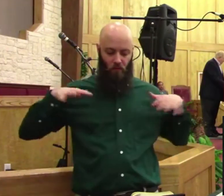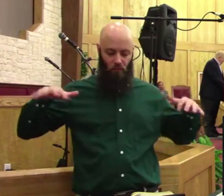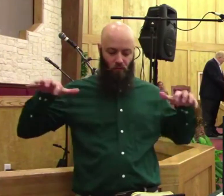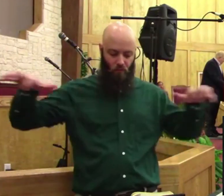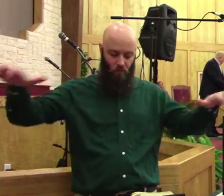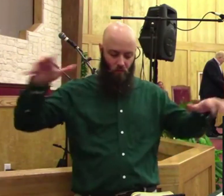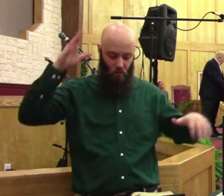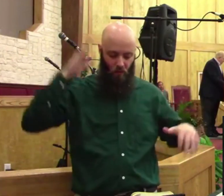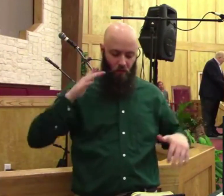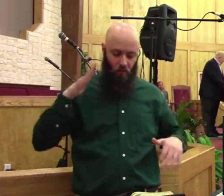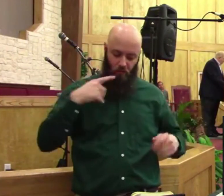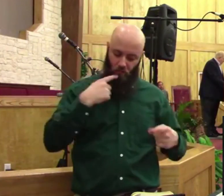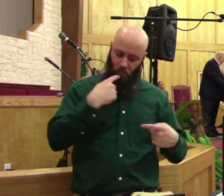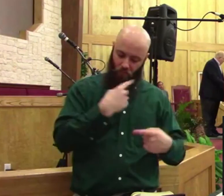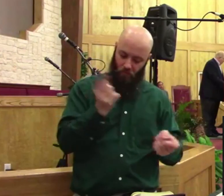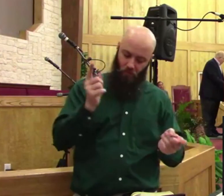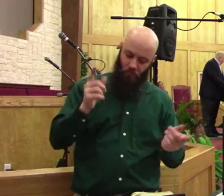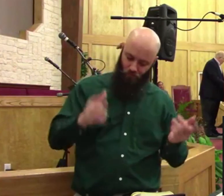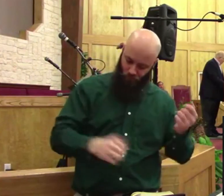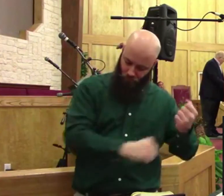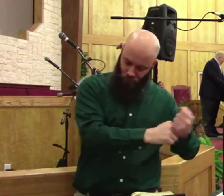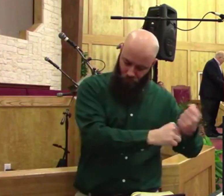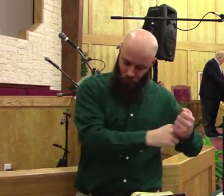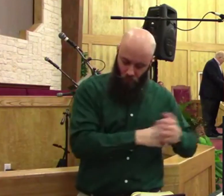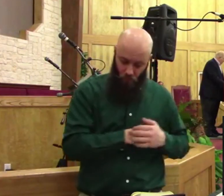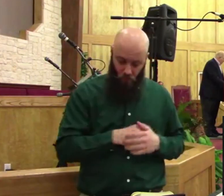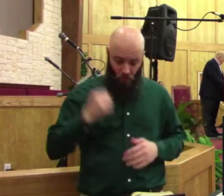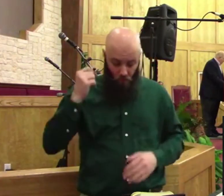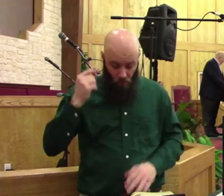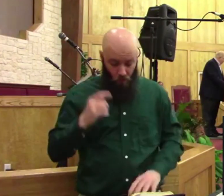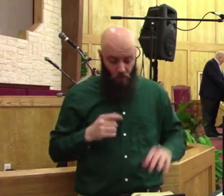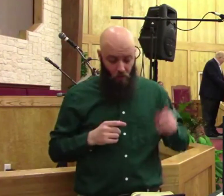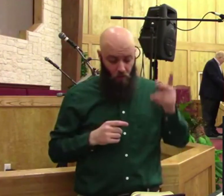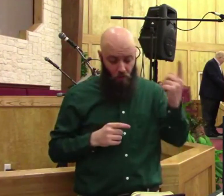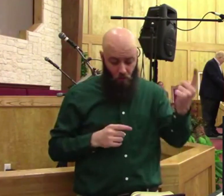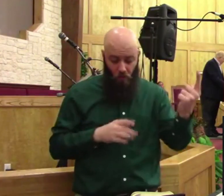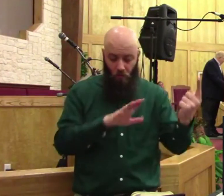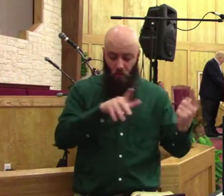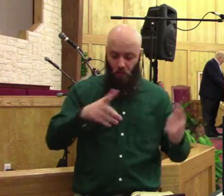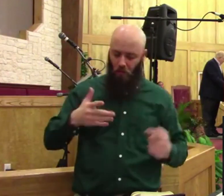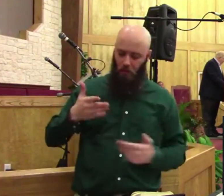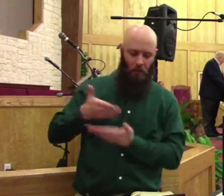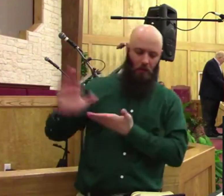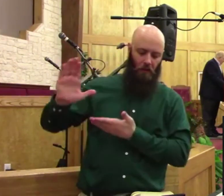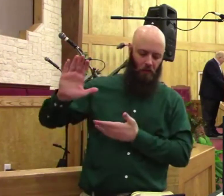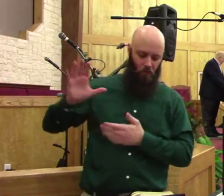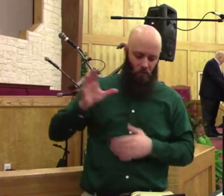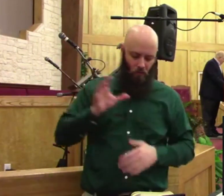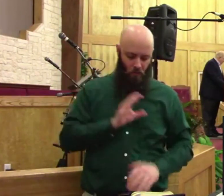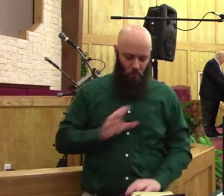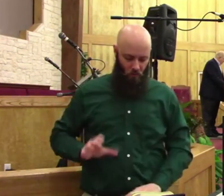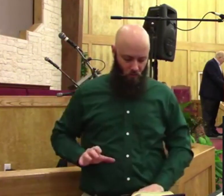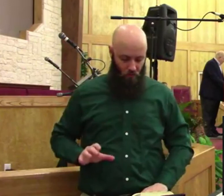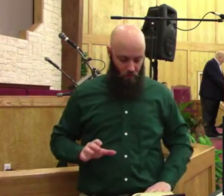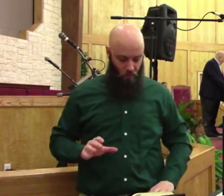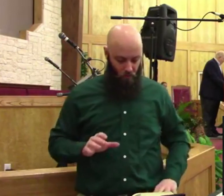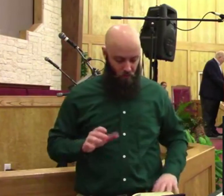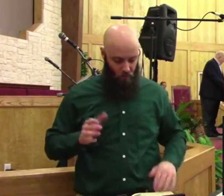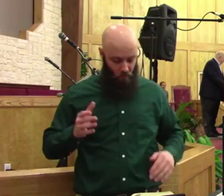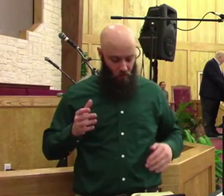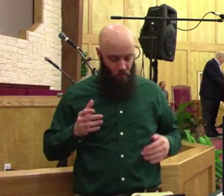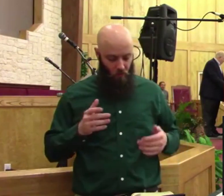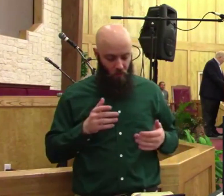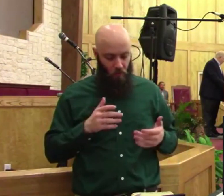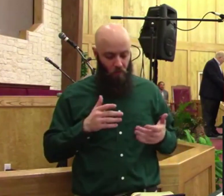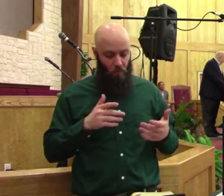God. And everyone who speaks a word against the Son of Man will be forgiven. But the one who blasphemes against the Holy Spirit will not